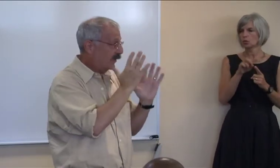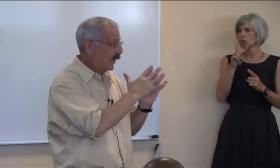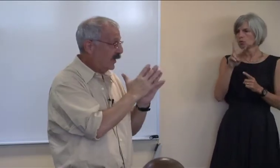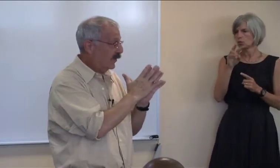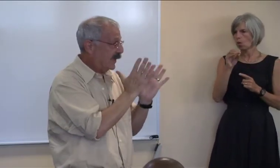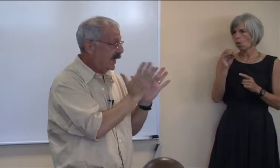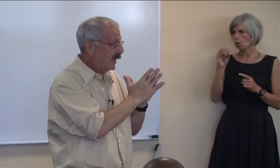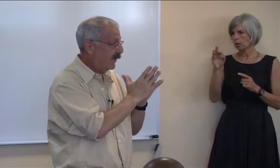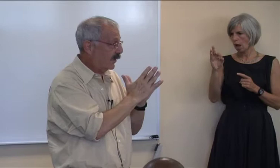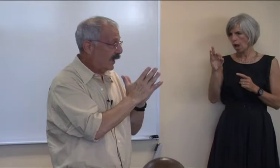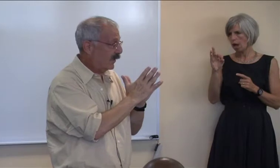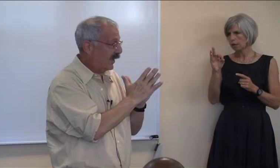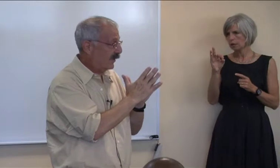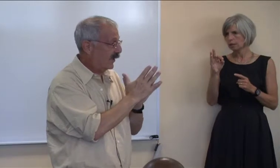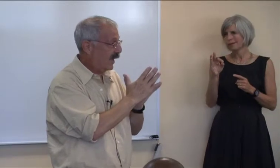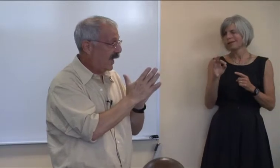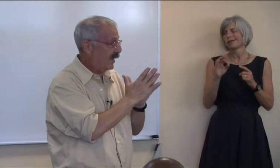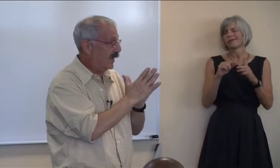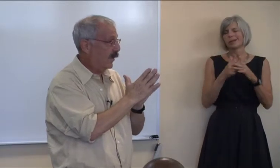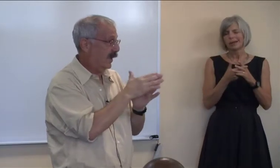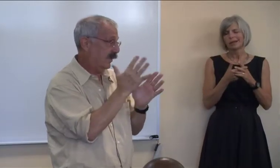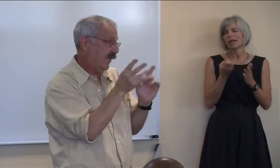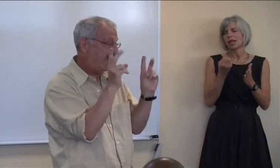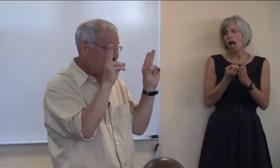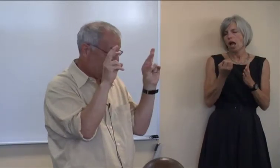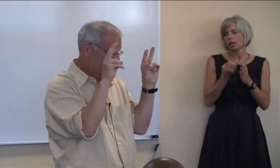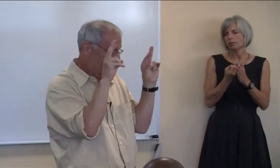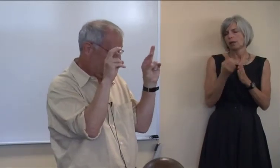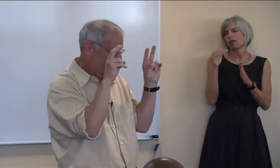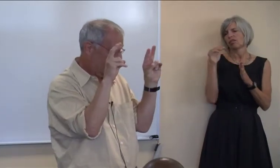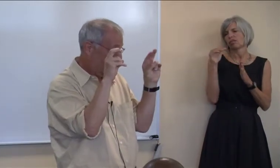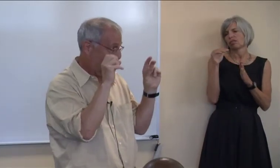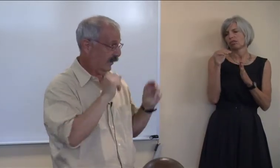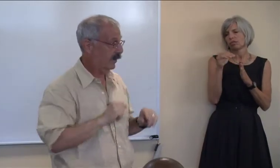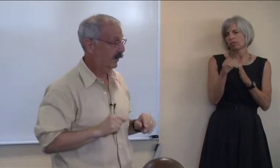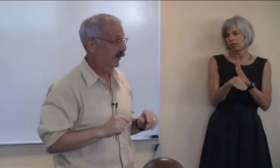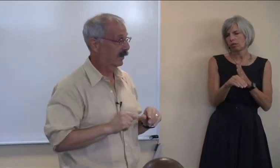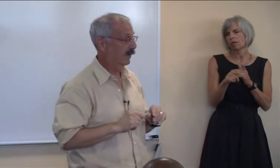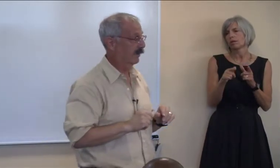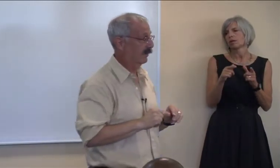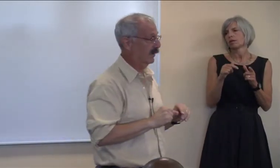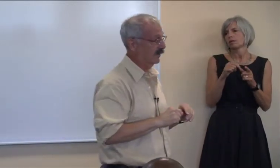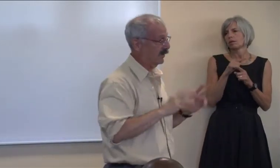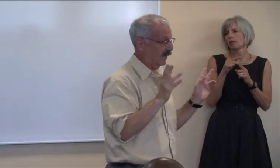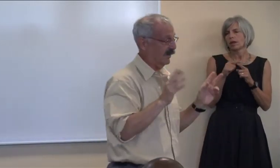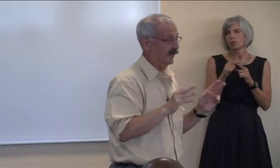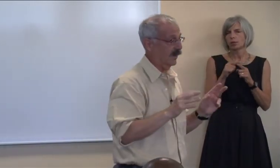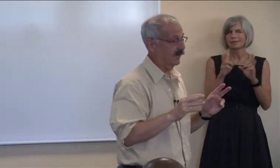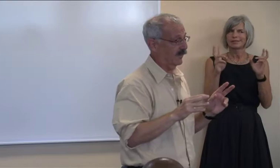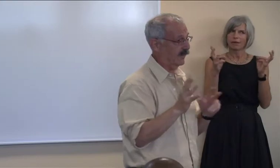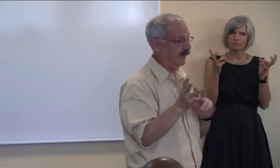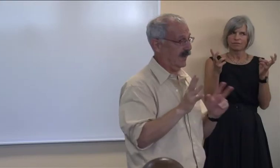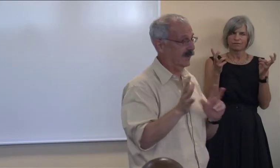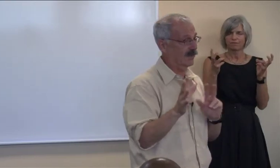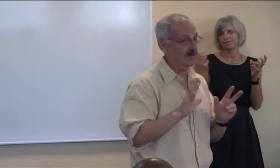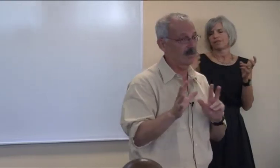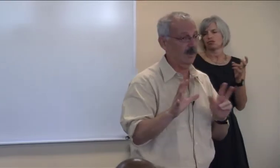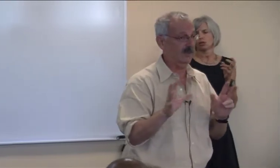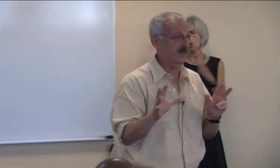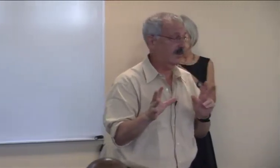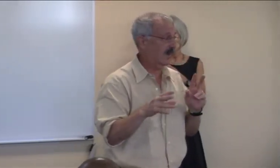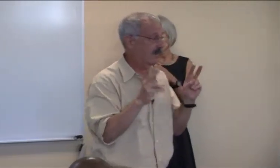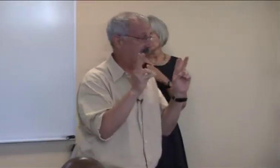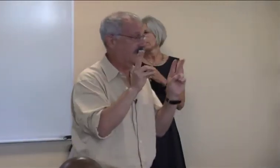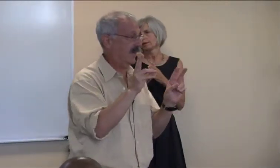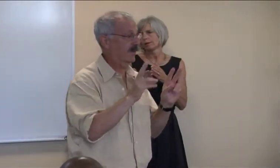2009. I think it was the beginning of the Great Recession and when it was officially over. It's not officially over for families